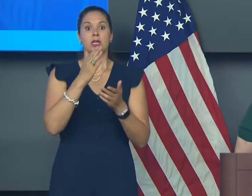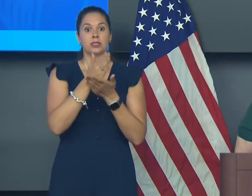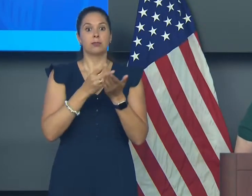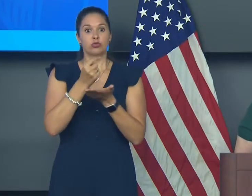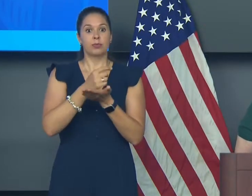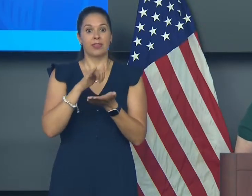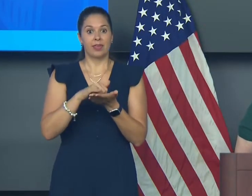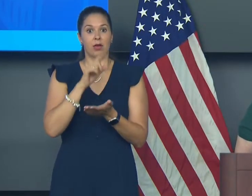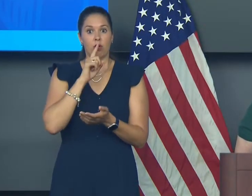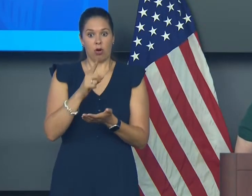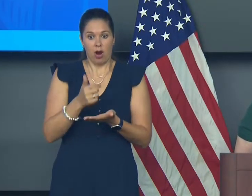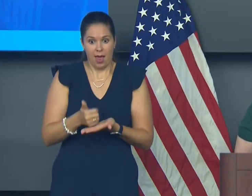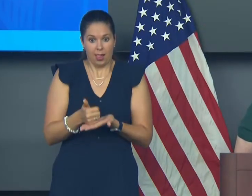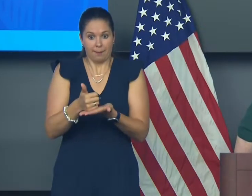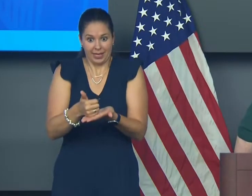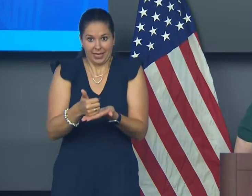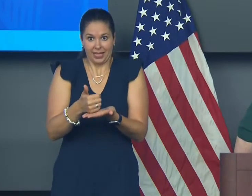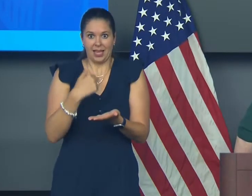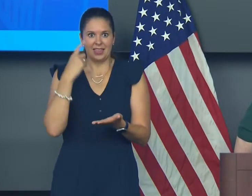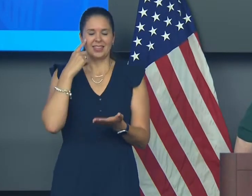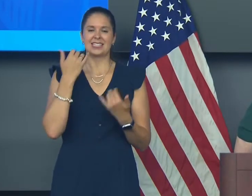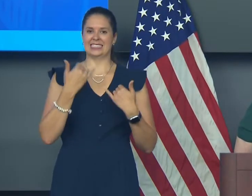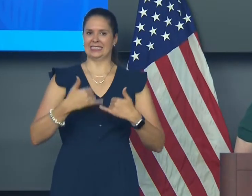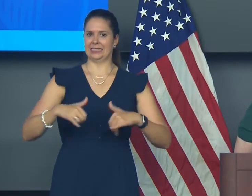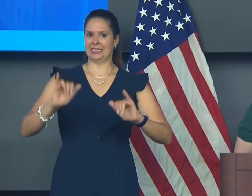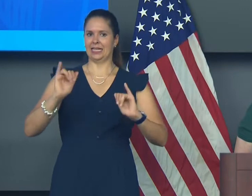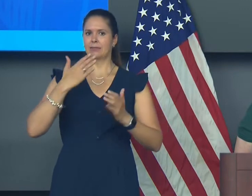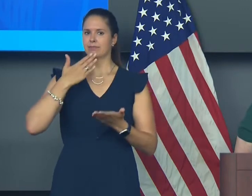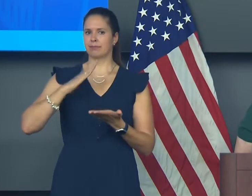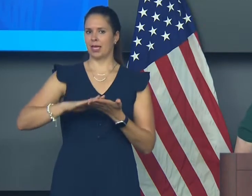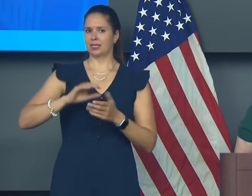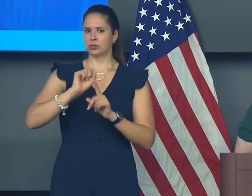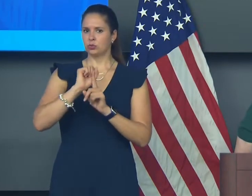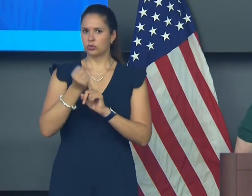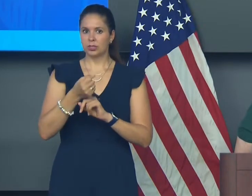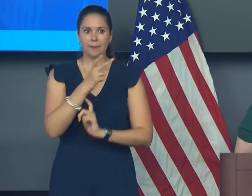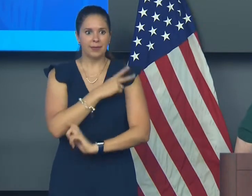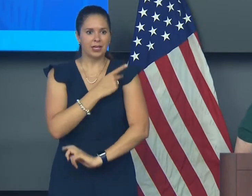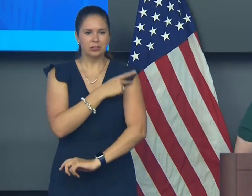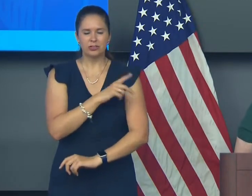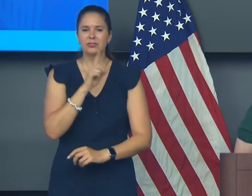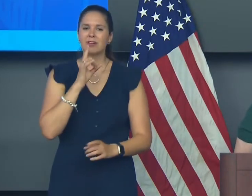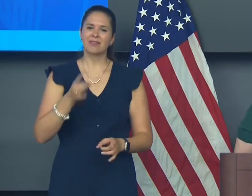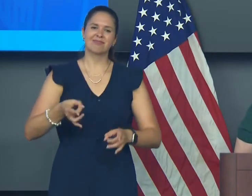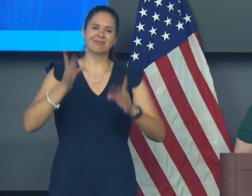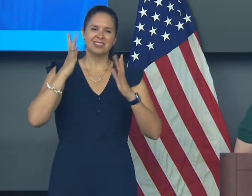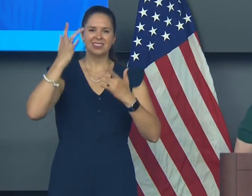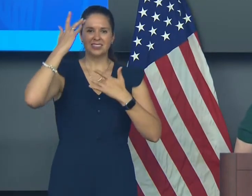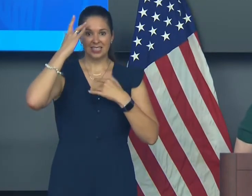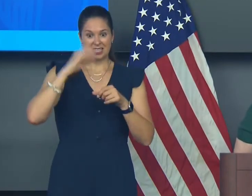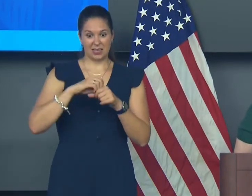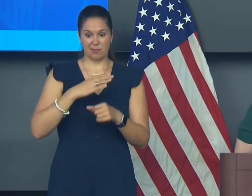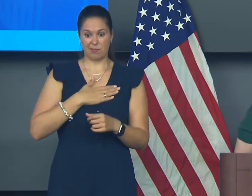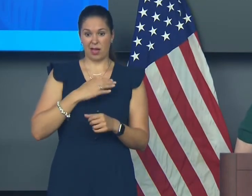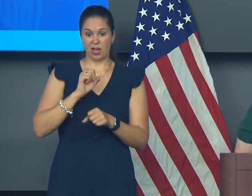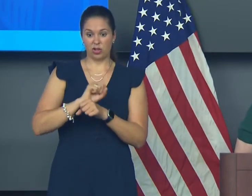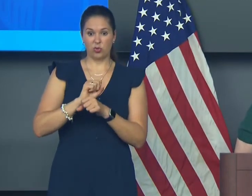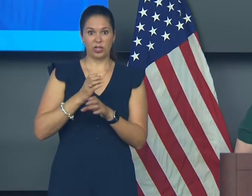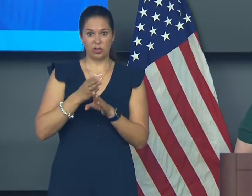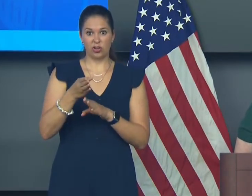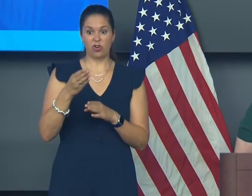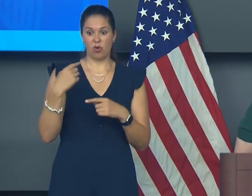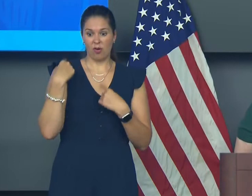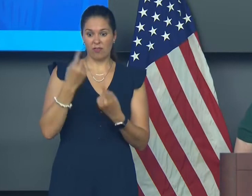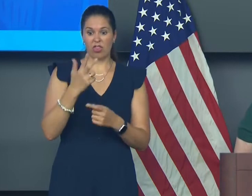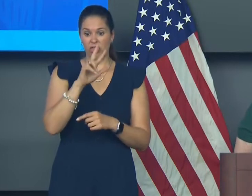helping, I still think this is a very bad situation. I think the patients are very sick. And like I said, in my entire career, I've been in medicine for over